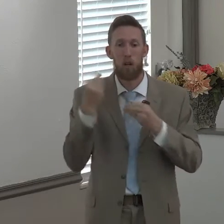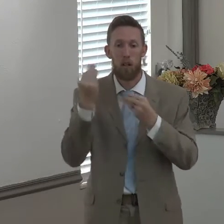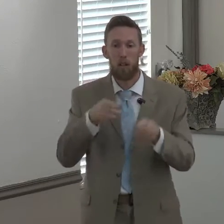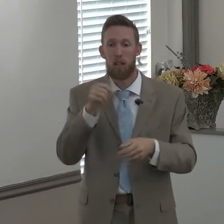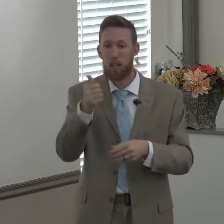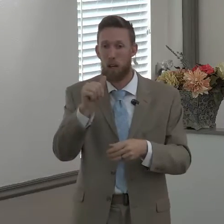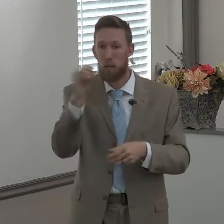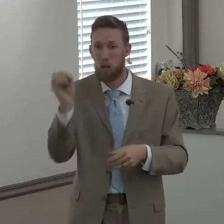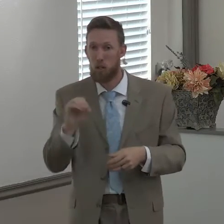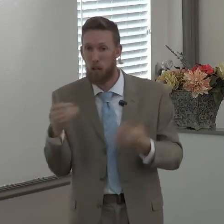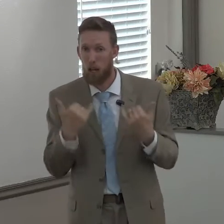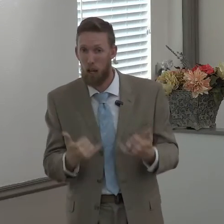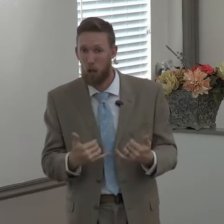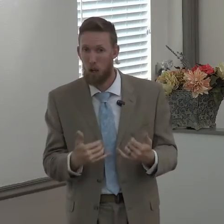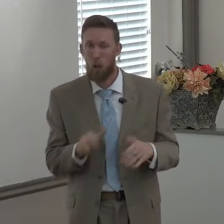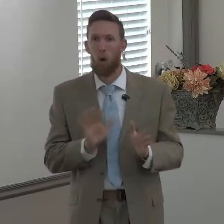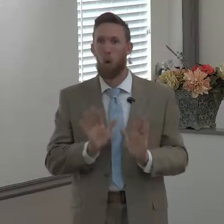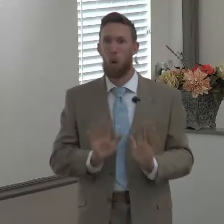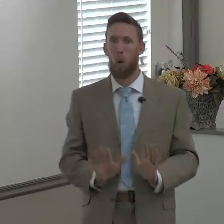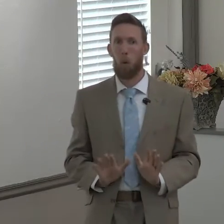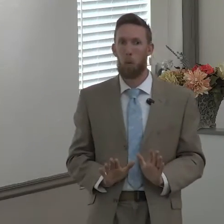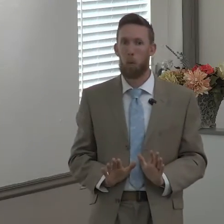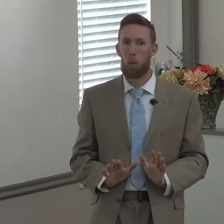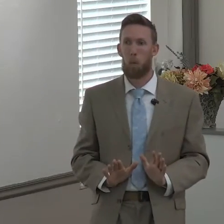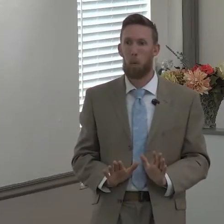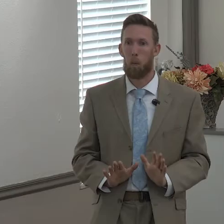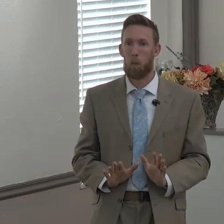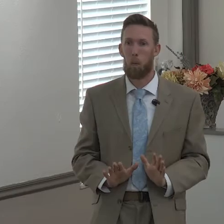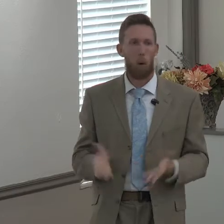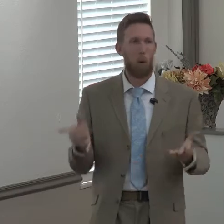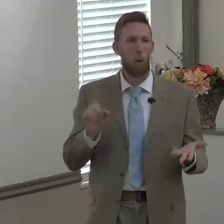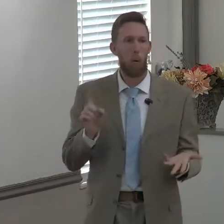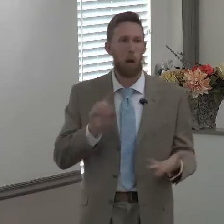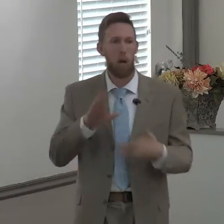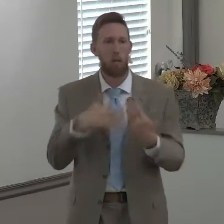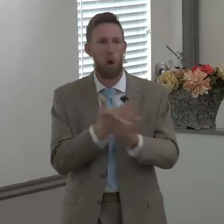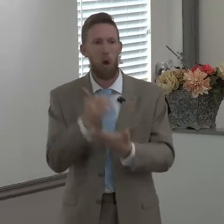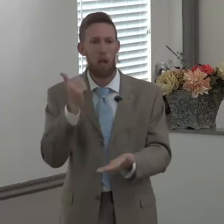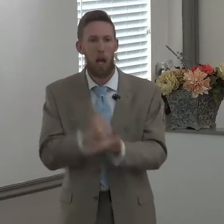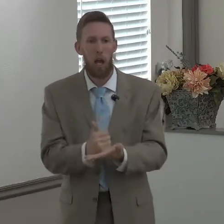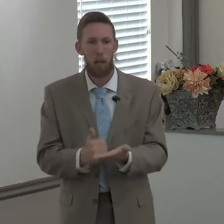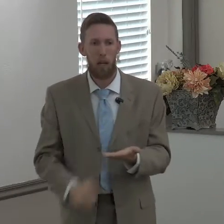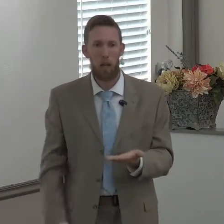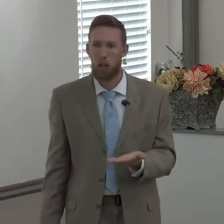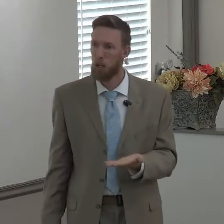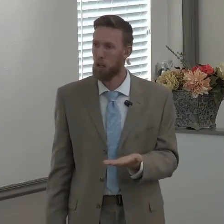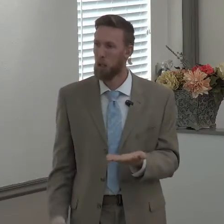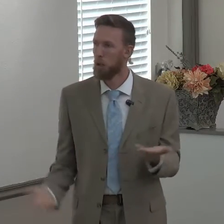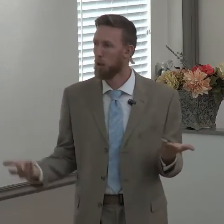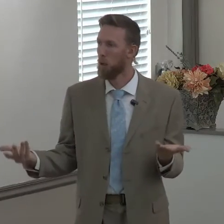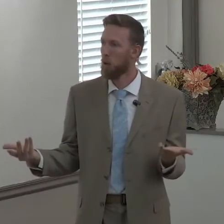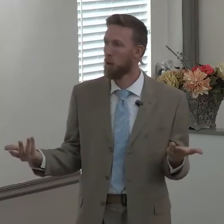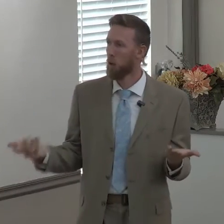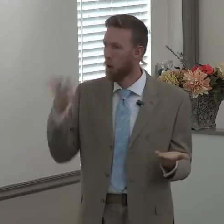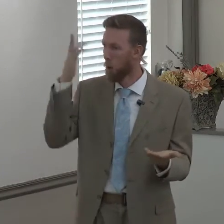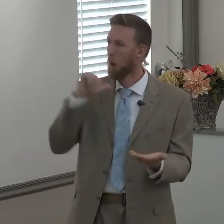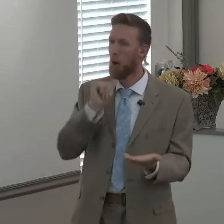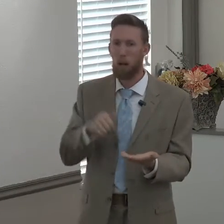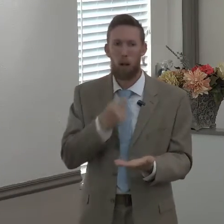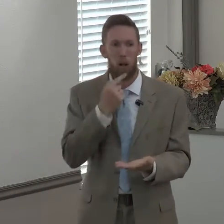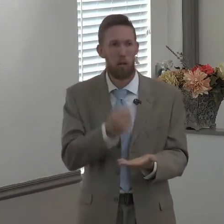believe God? Do you believe God? Do you trust God? You're going to start tithing now?